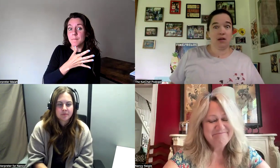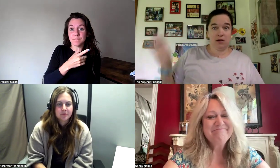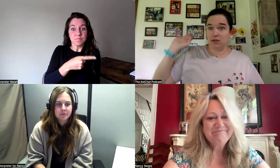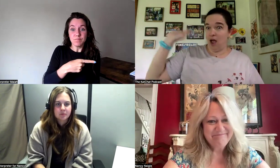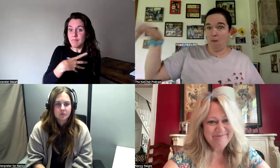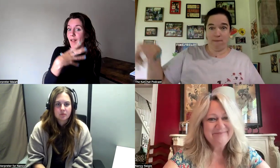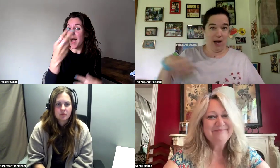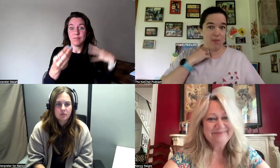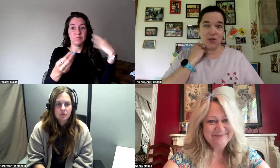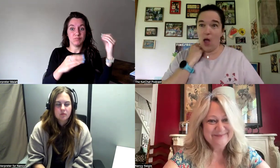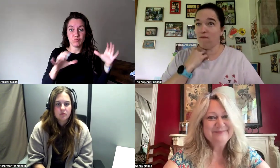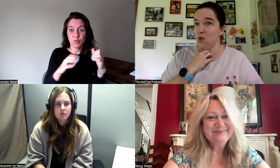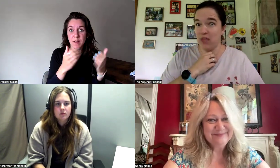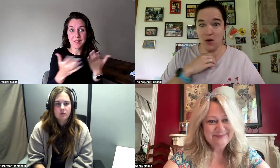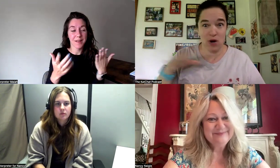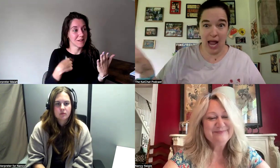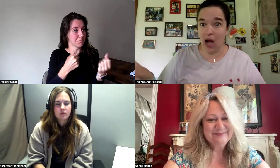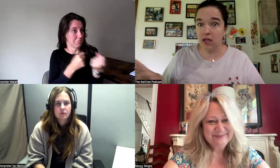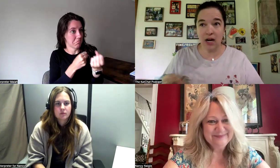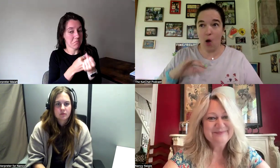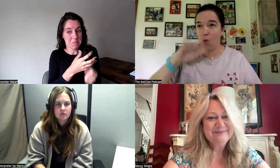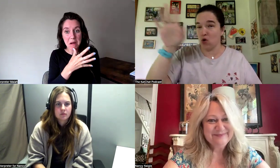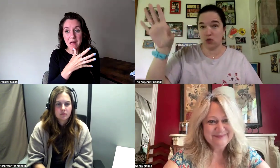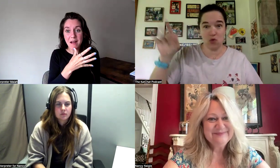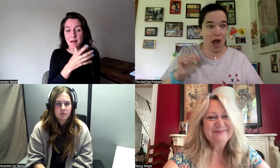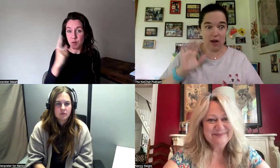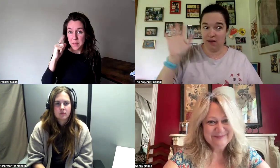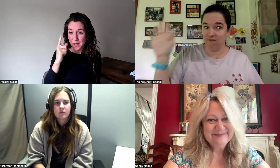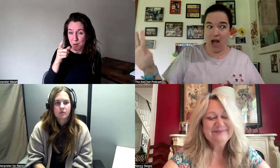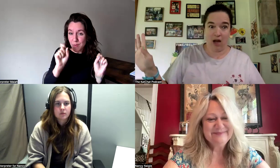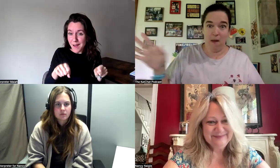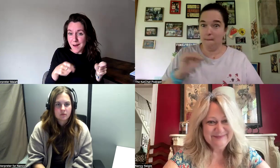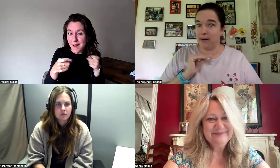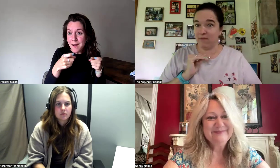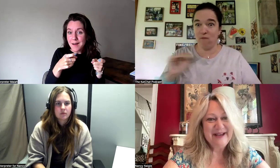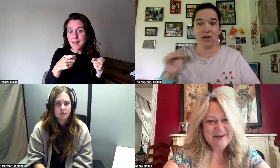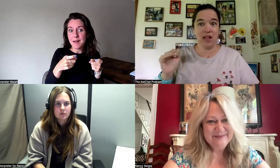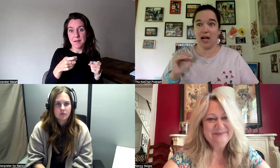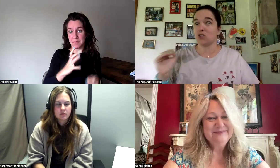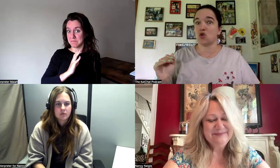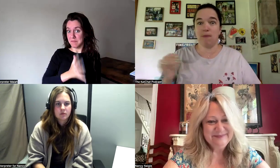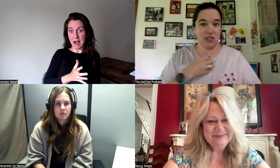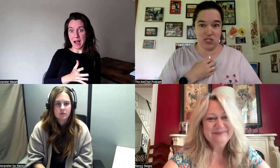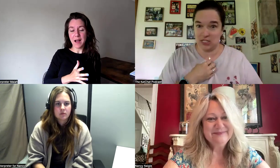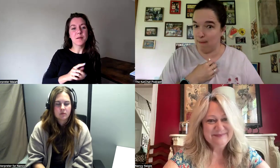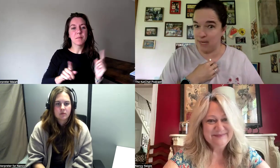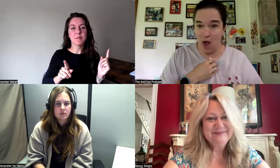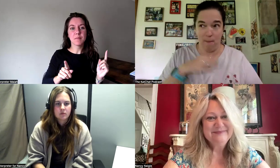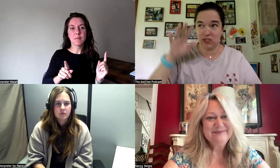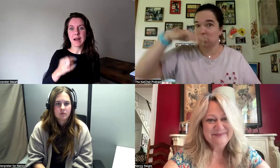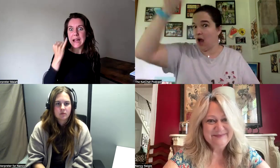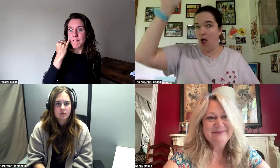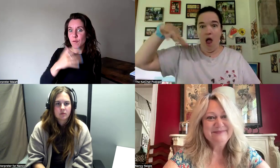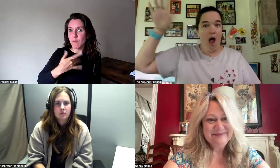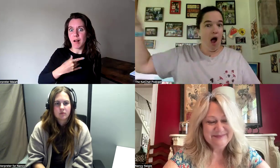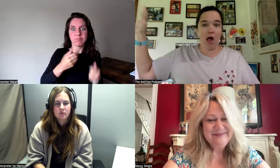like, go, mom, you think you can handle it or you could do that, fine. But if you feel like it's too much, just let me know.